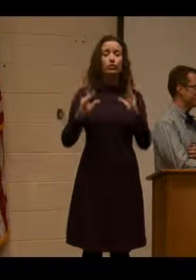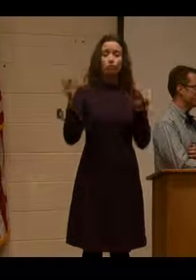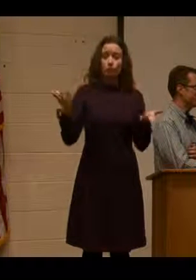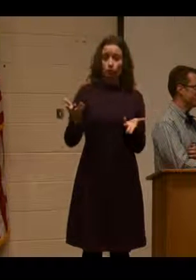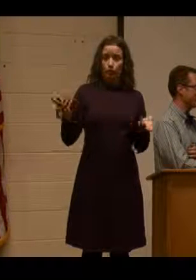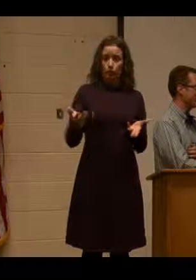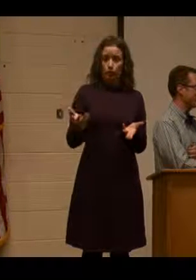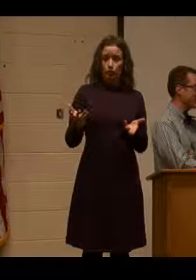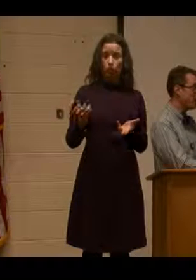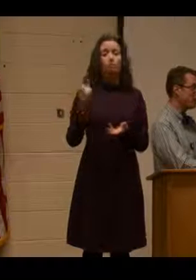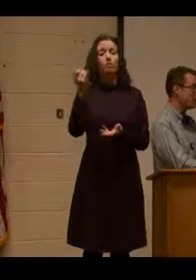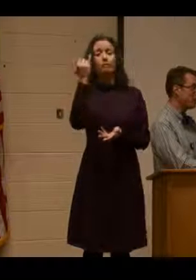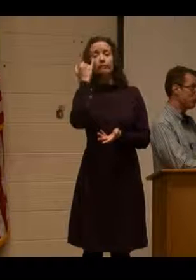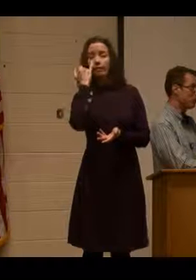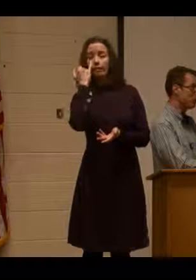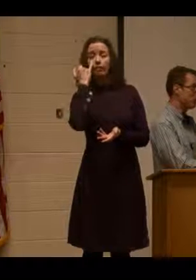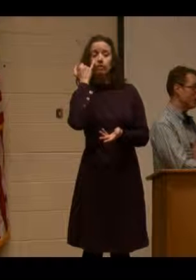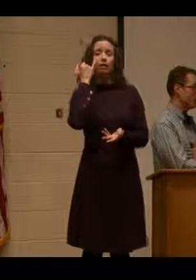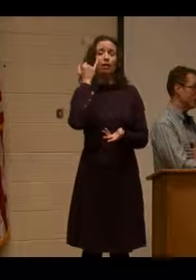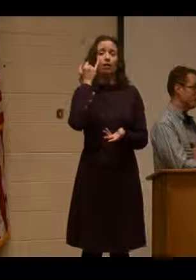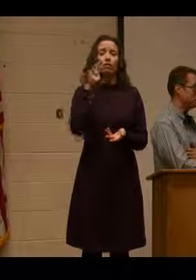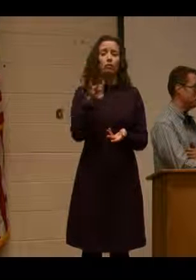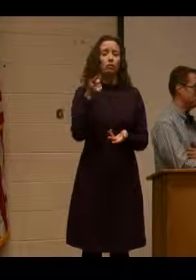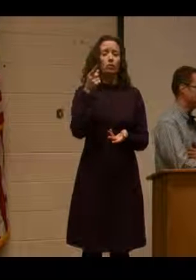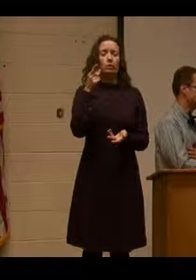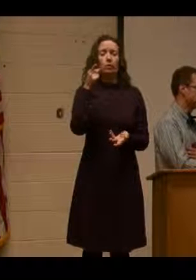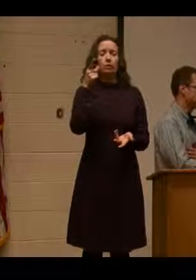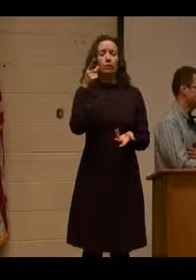you feel like I'm...